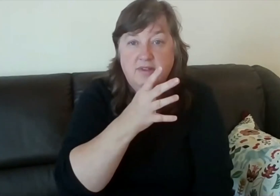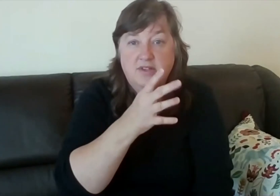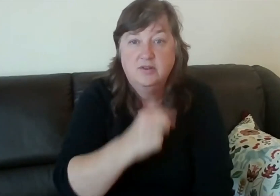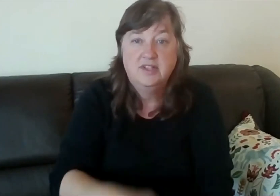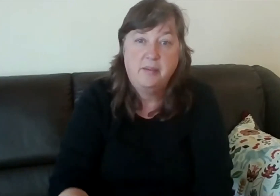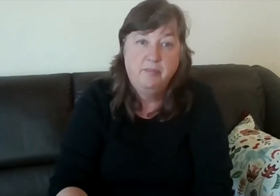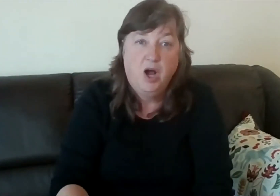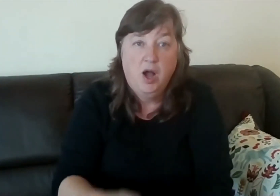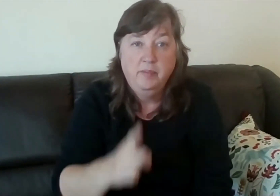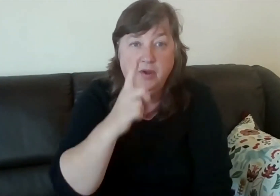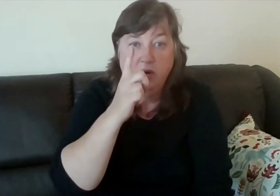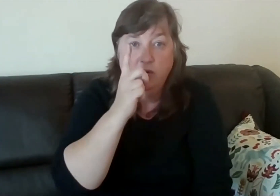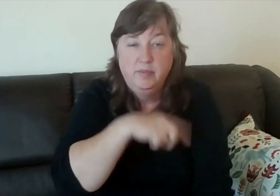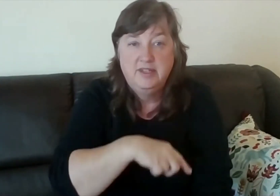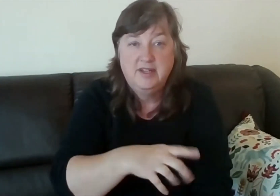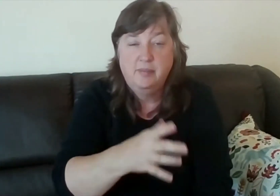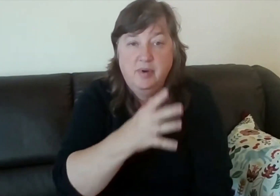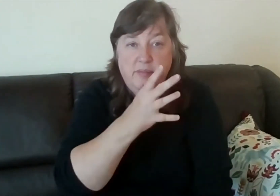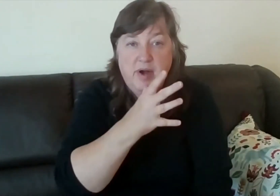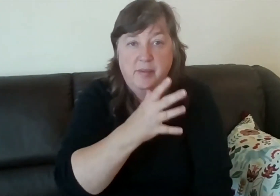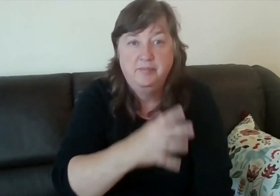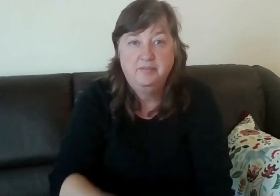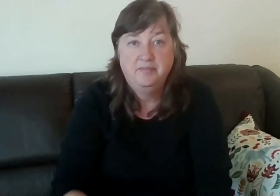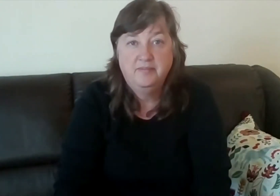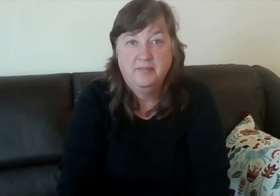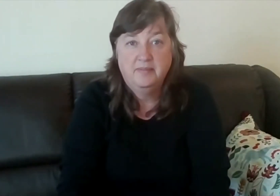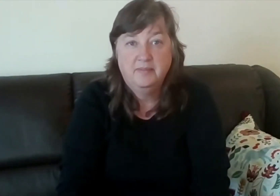So stepmom would be stepmom.